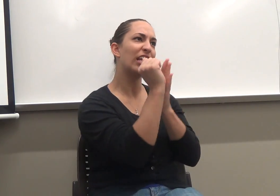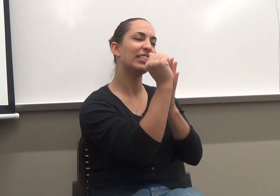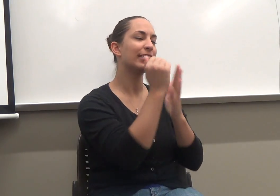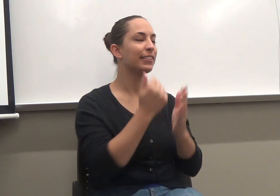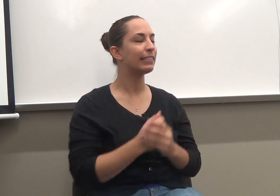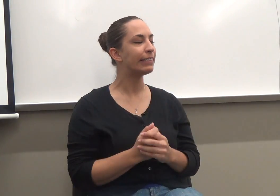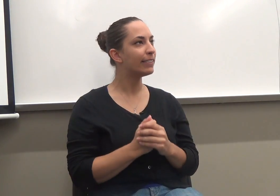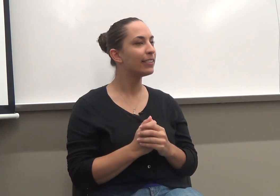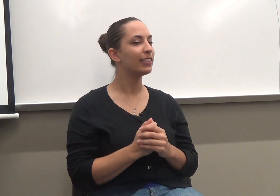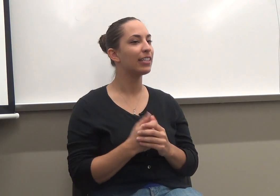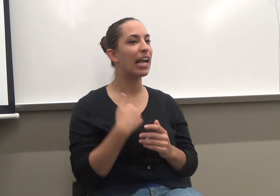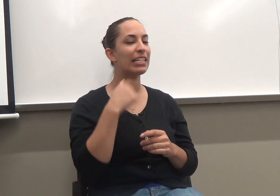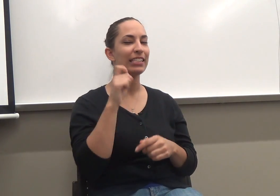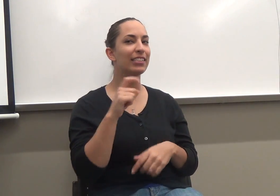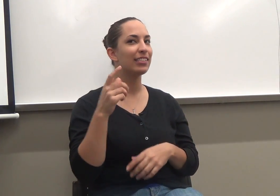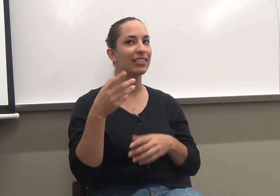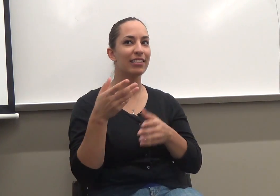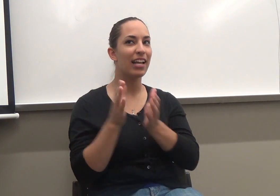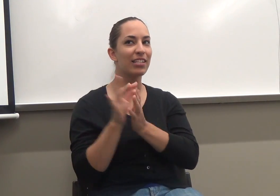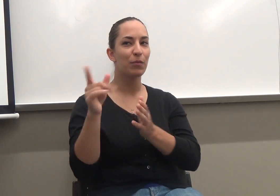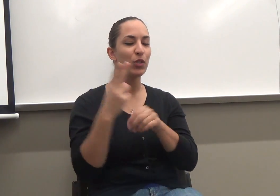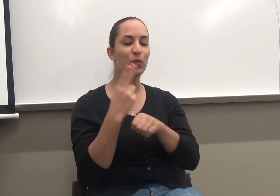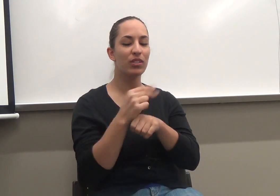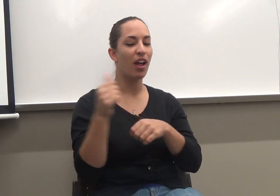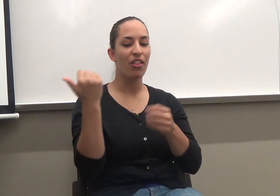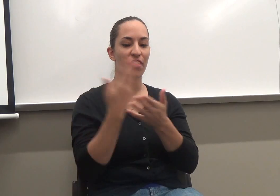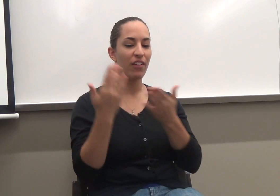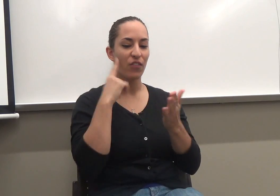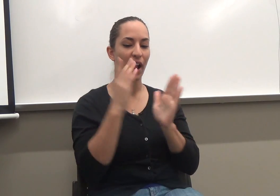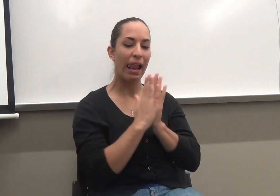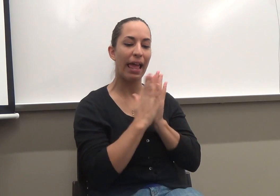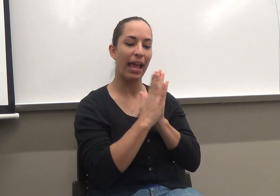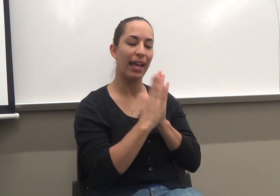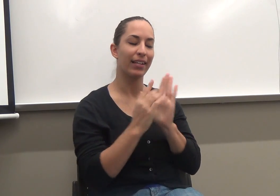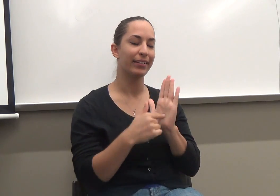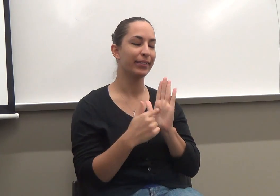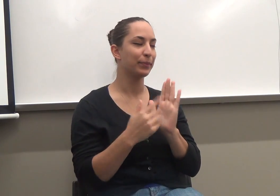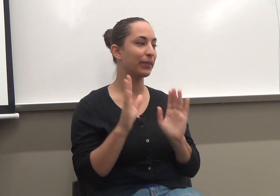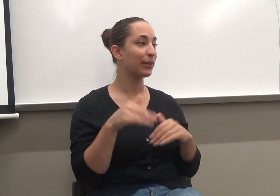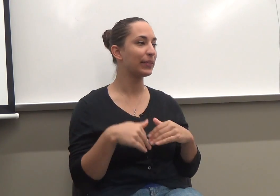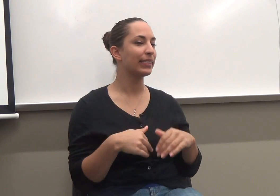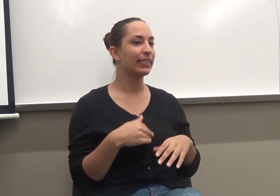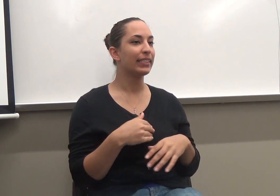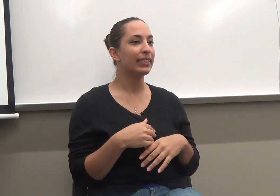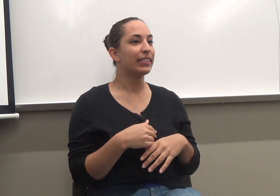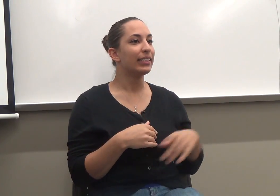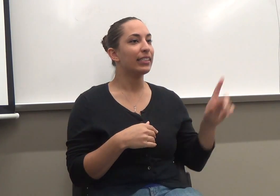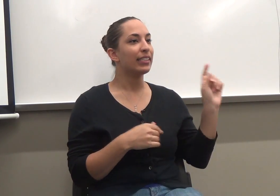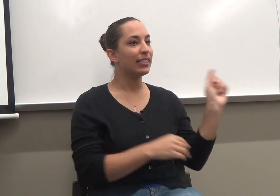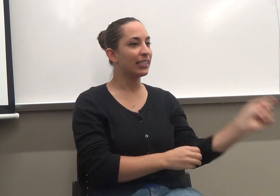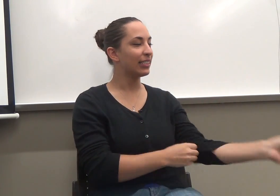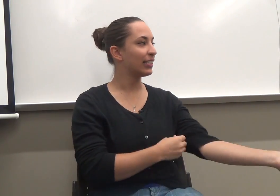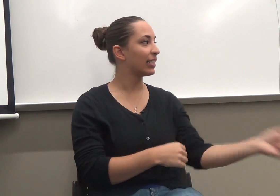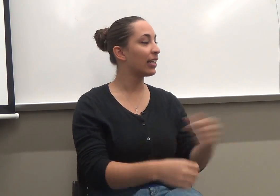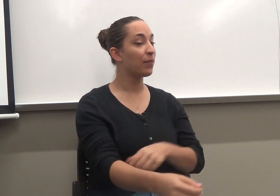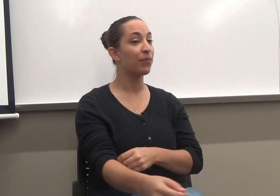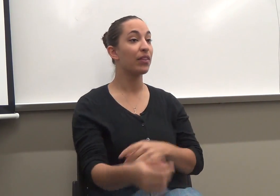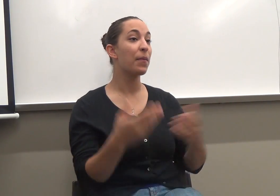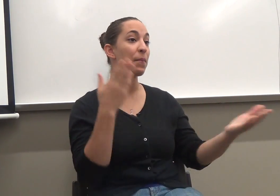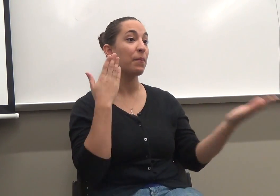to use the right thing to clean the board. This is what will probably surprise you.